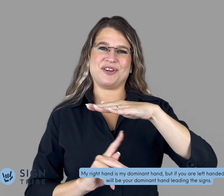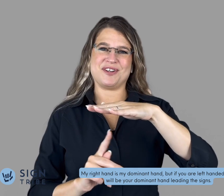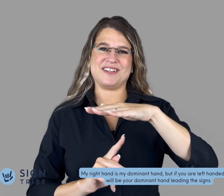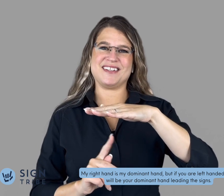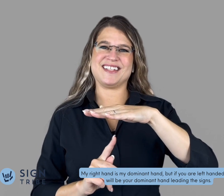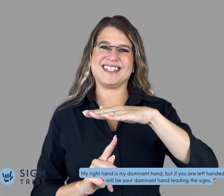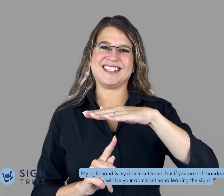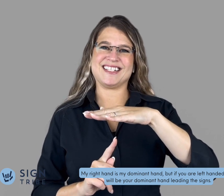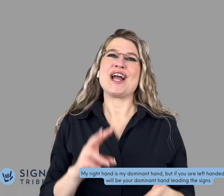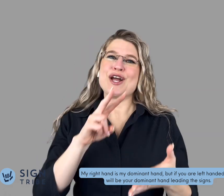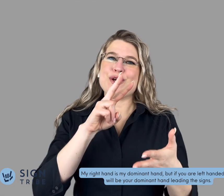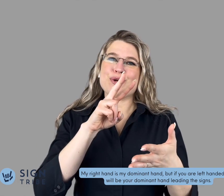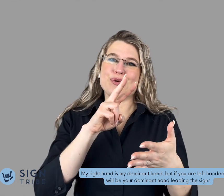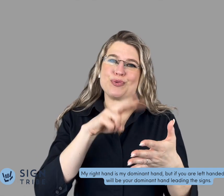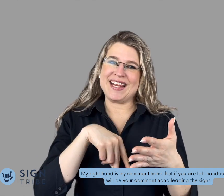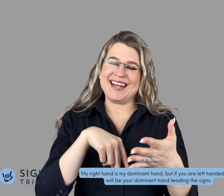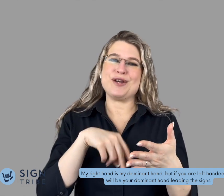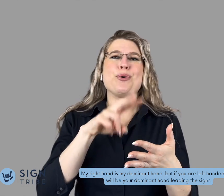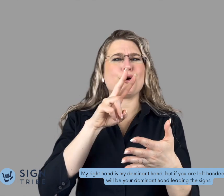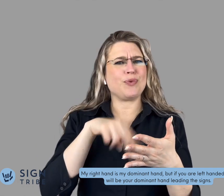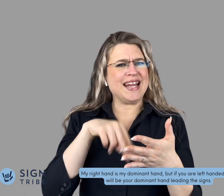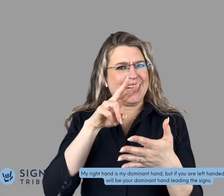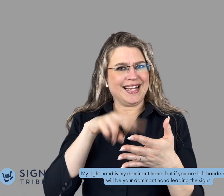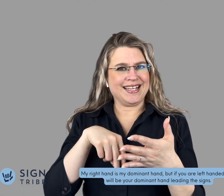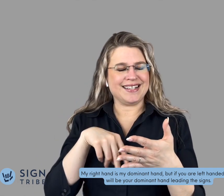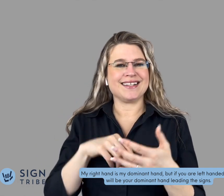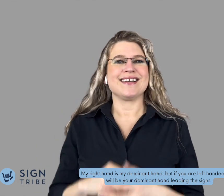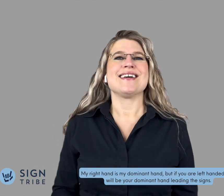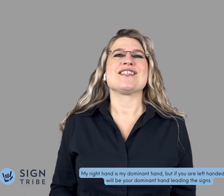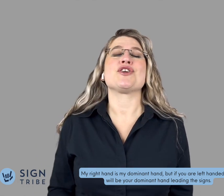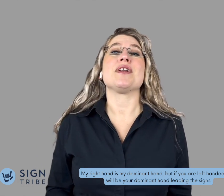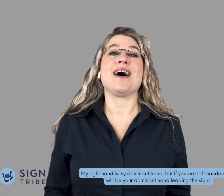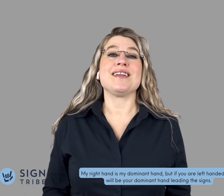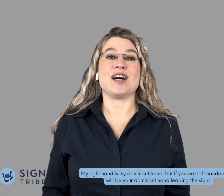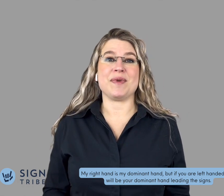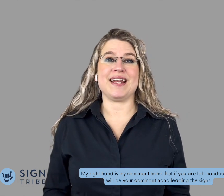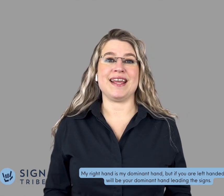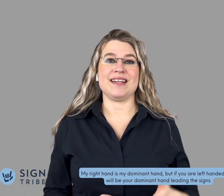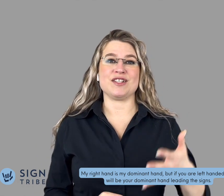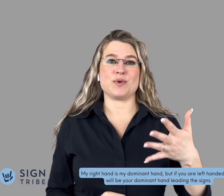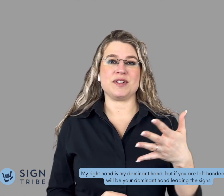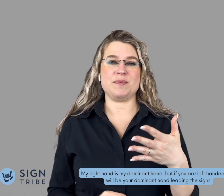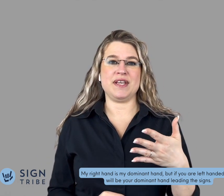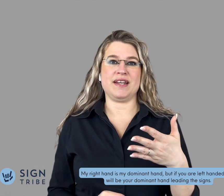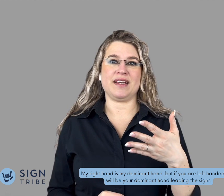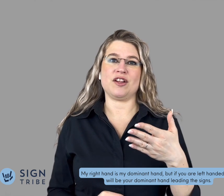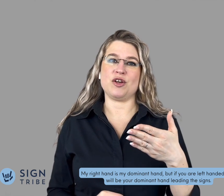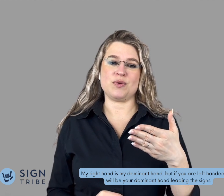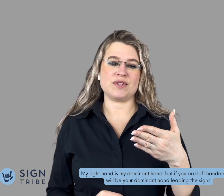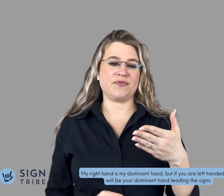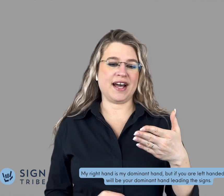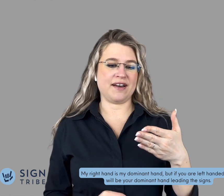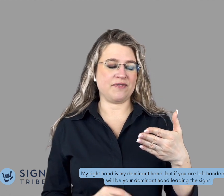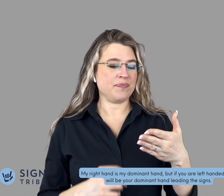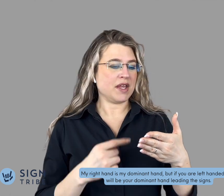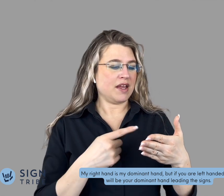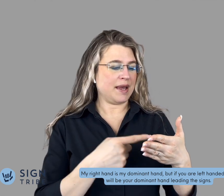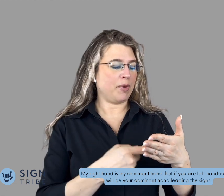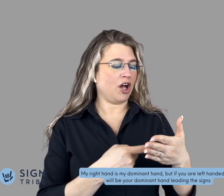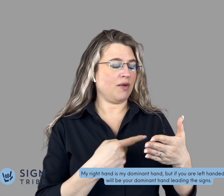Kindergarten. Read or reading. So your non-dominant hand is going to be in a closed 5, palm